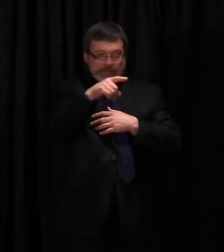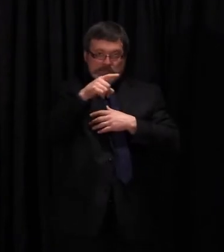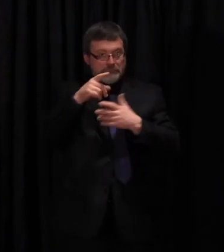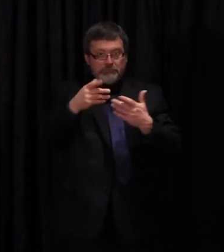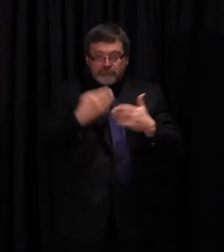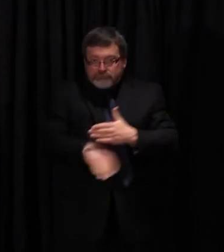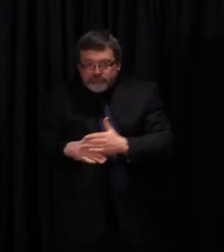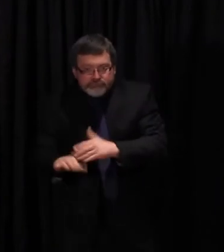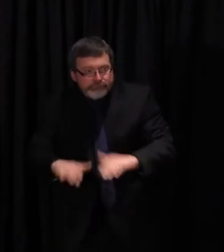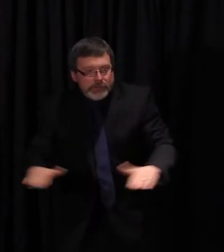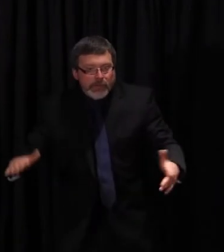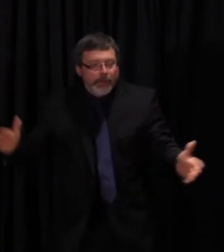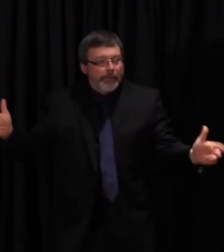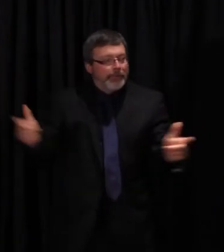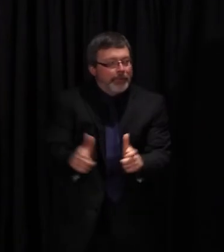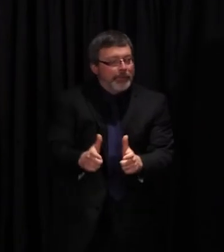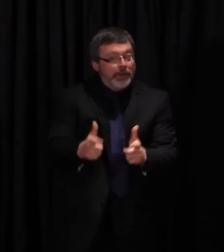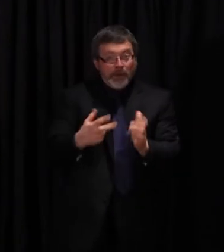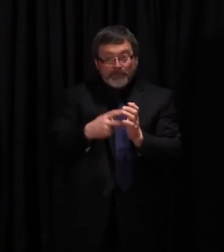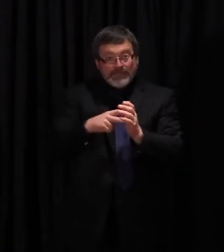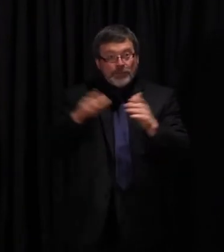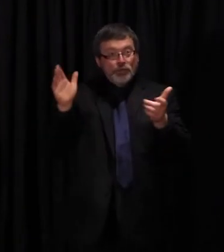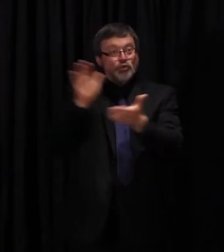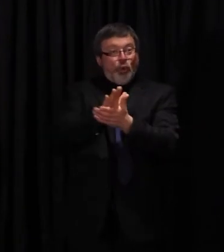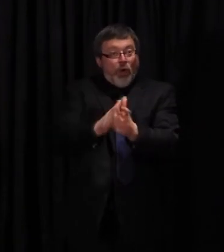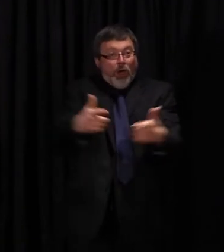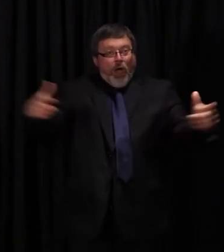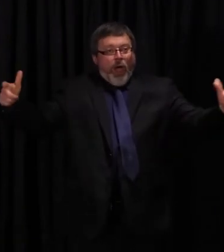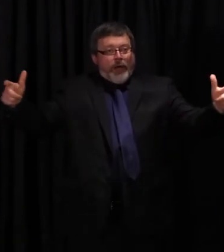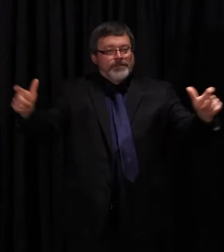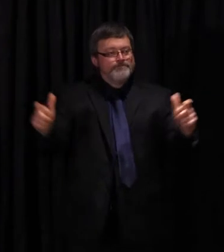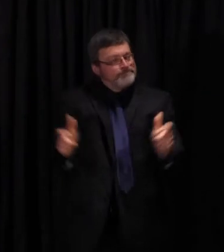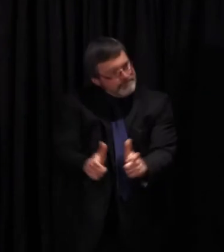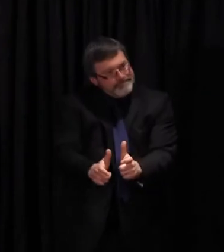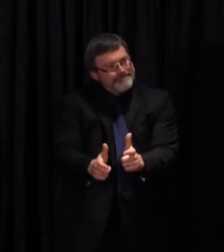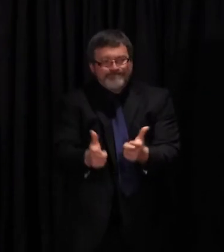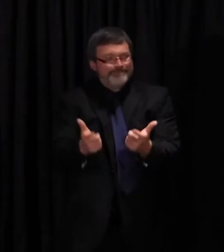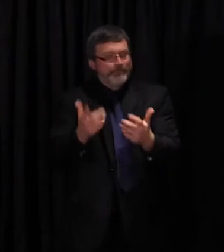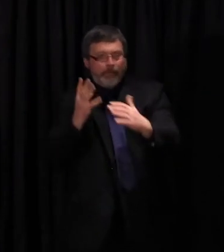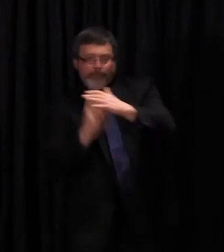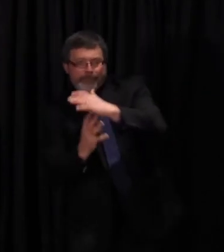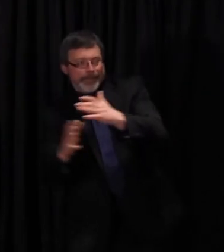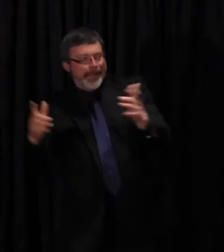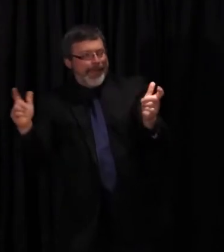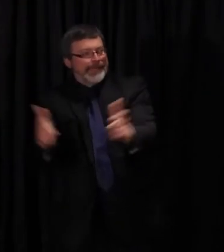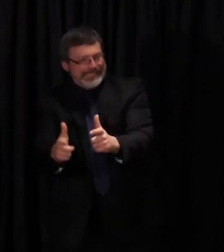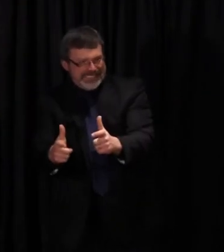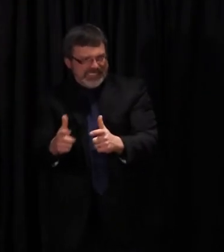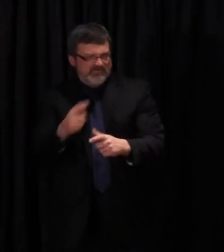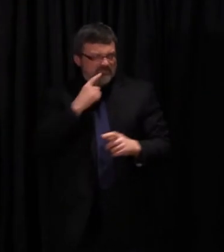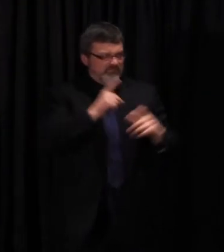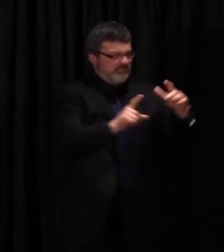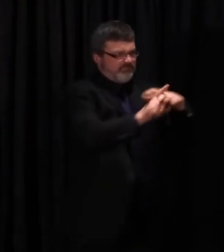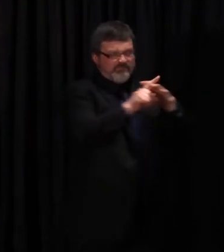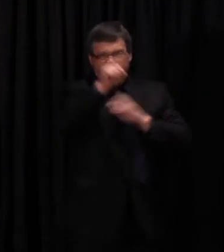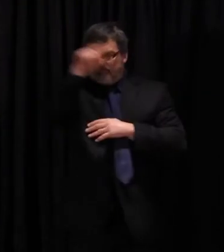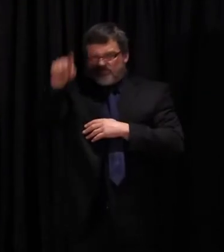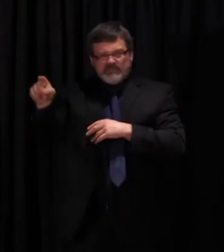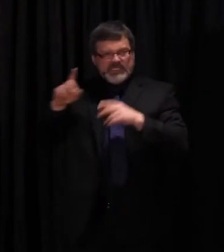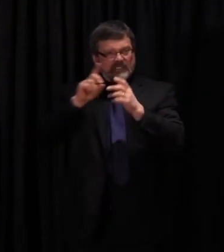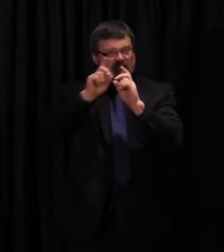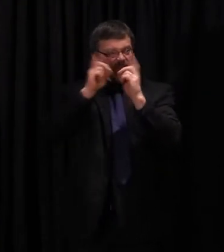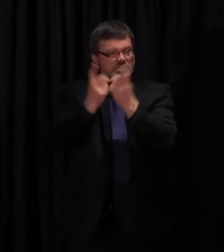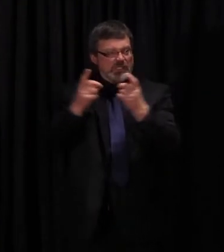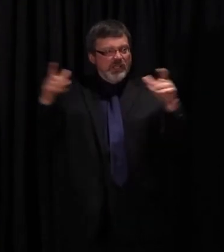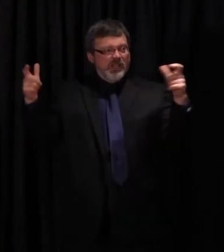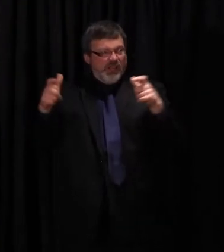enrollment hasn't meant lower costs. And from district to district, kids aren't offered the same